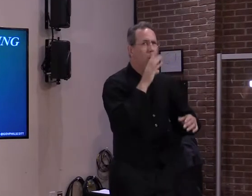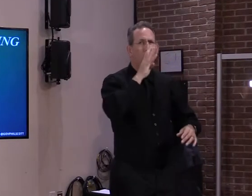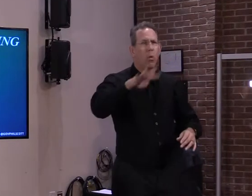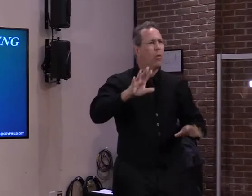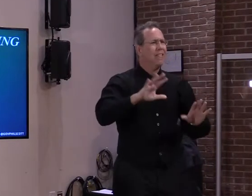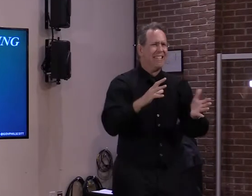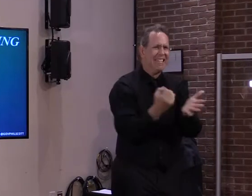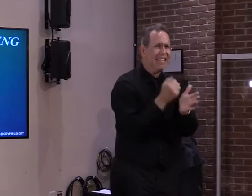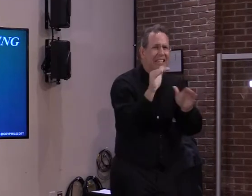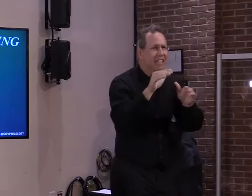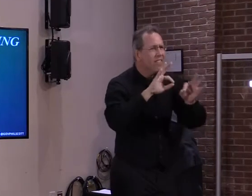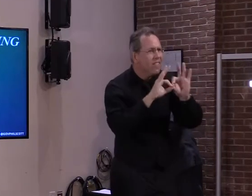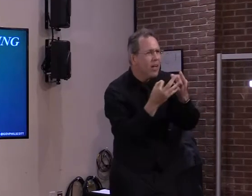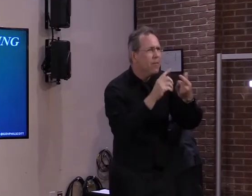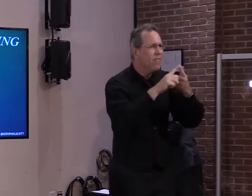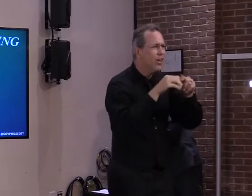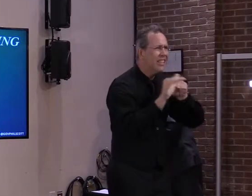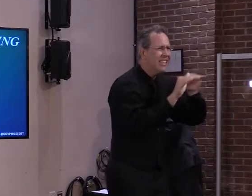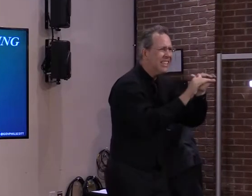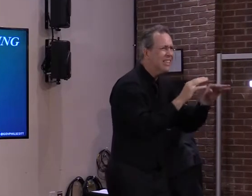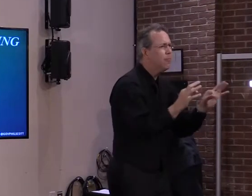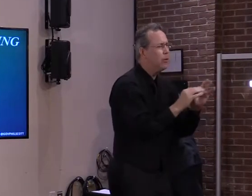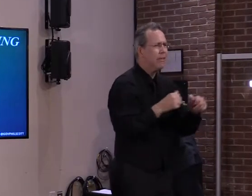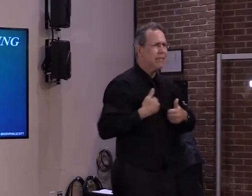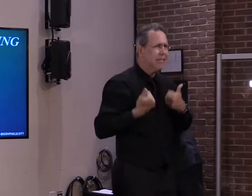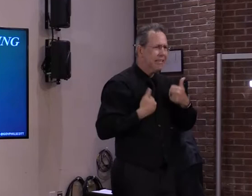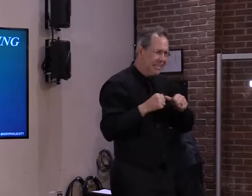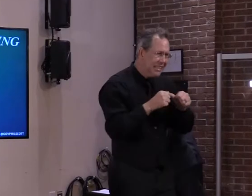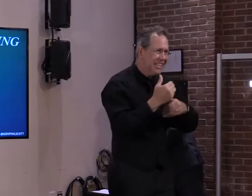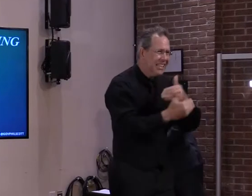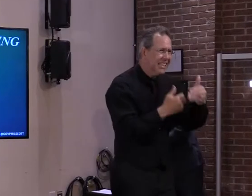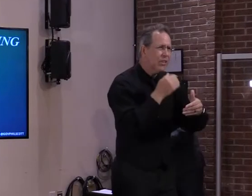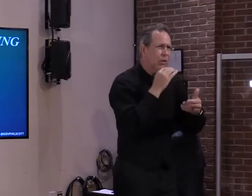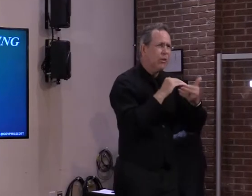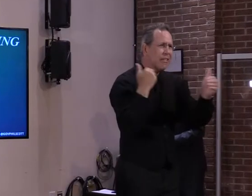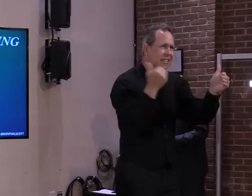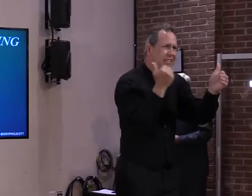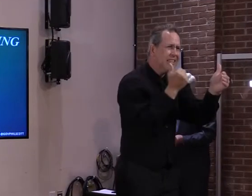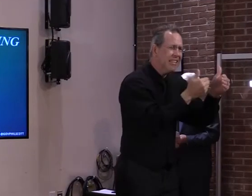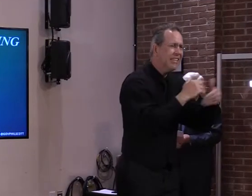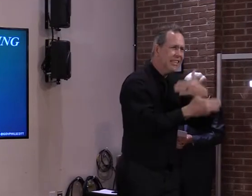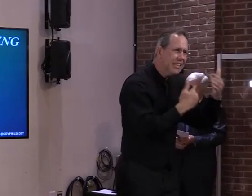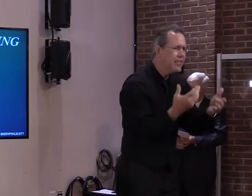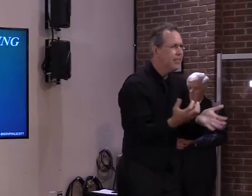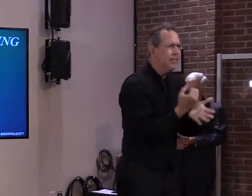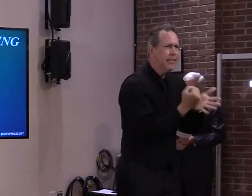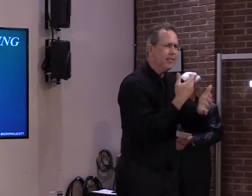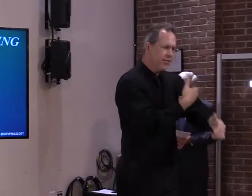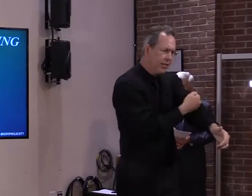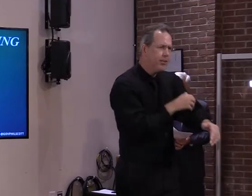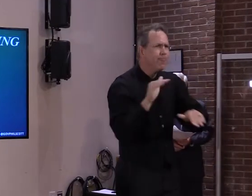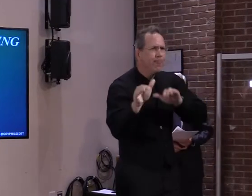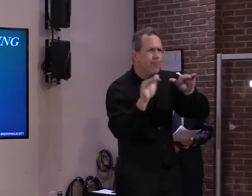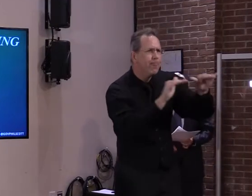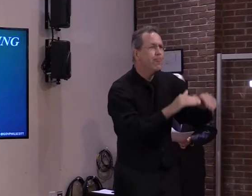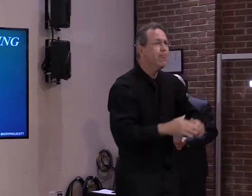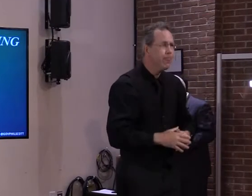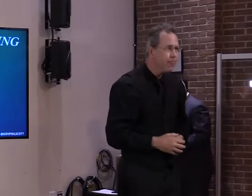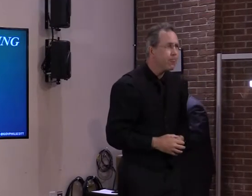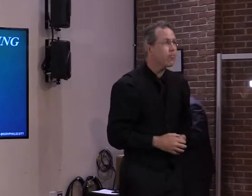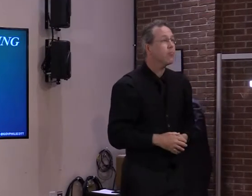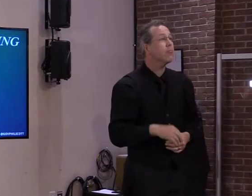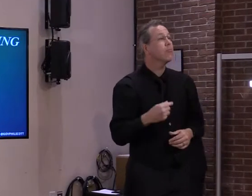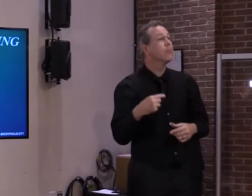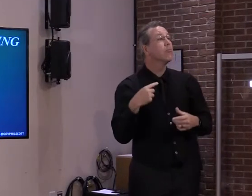is a step in the right direction. Next, we'll get our weekly modeling and data report from